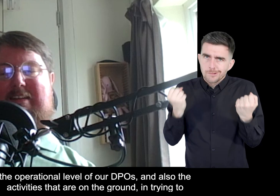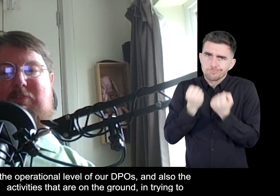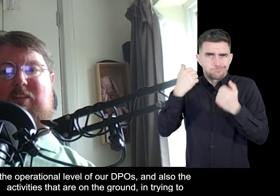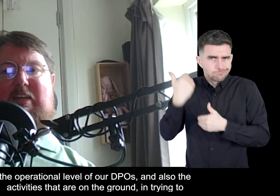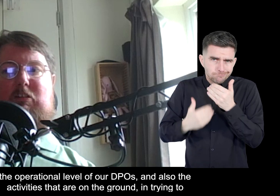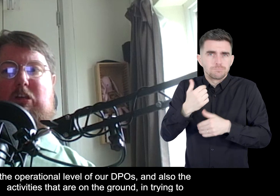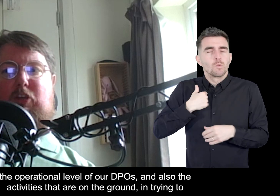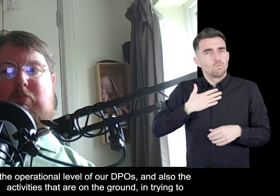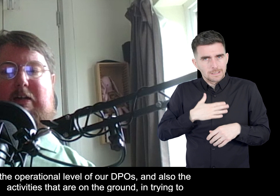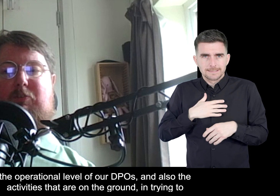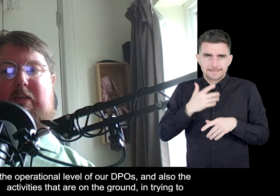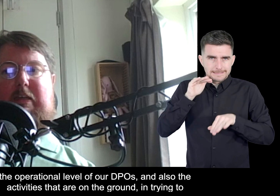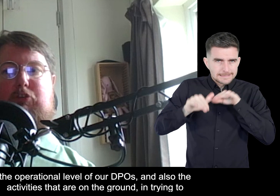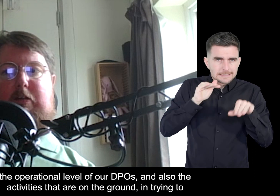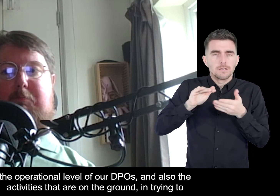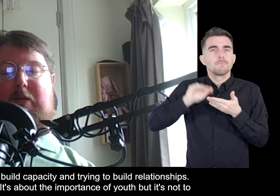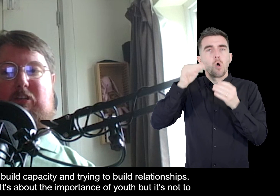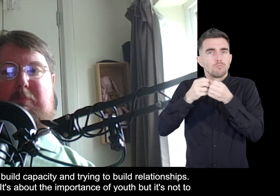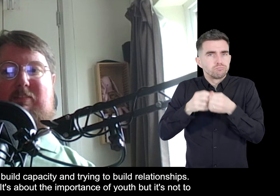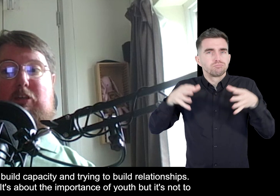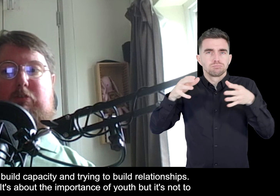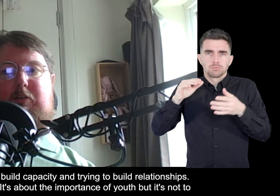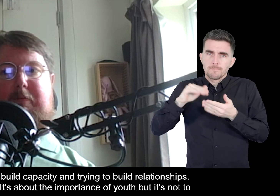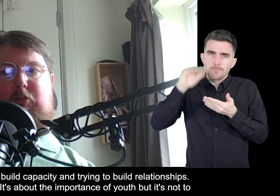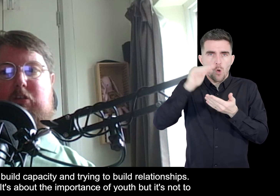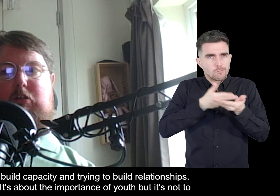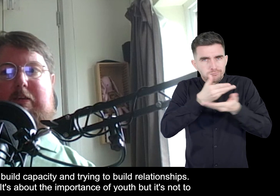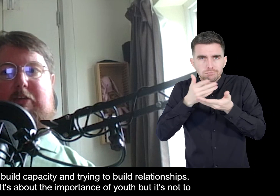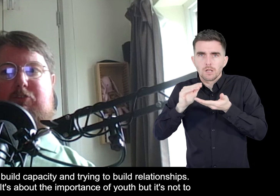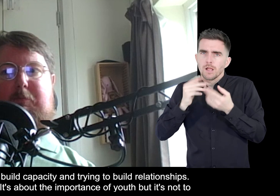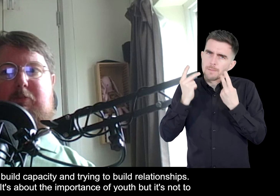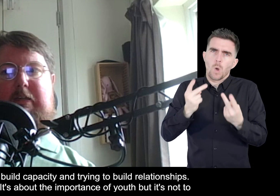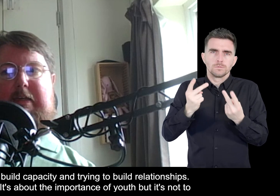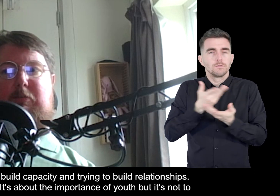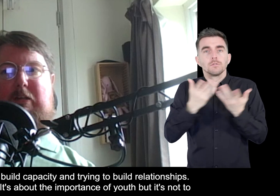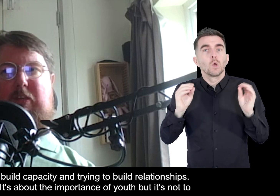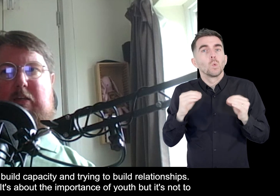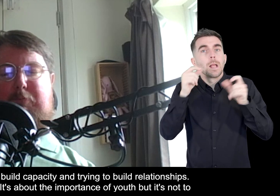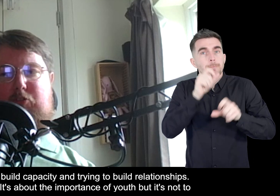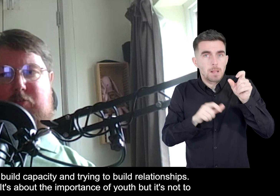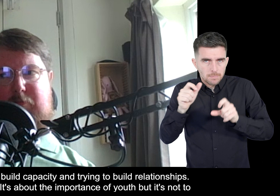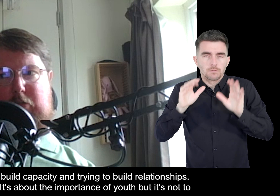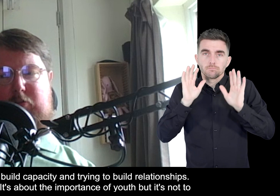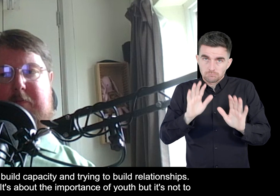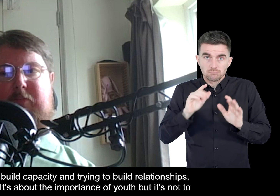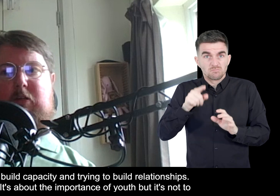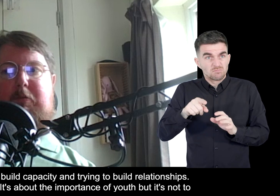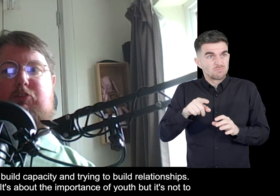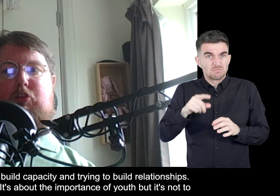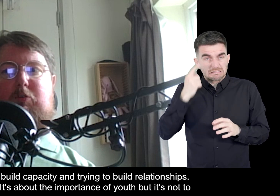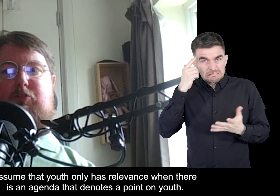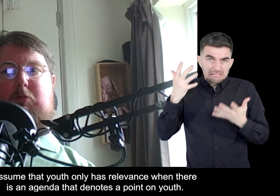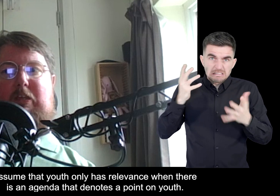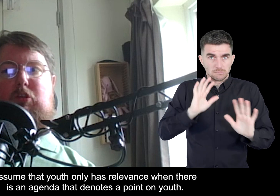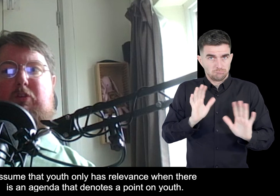also the activities that are on the ground in trying to build capacity and trying to build relationships. It's about the importance of youth, but